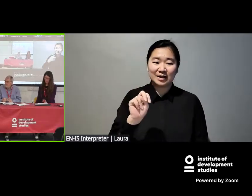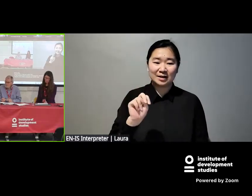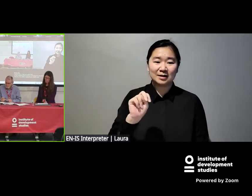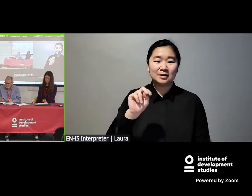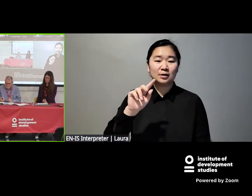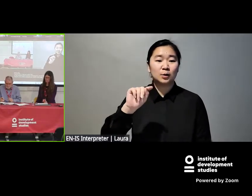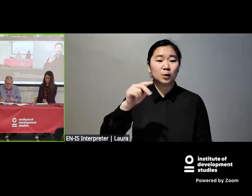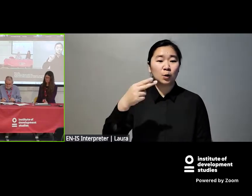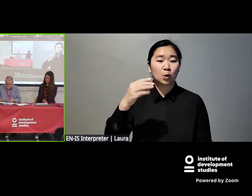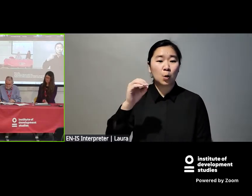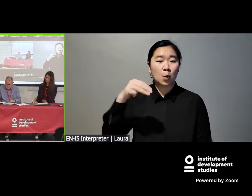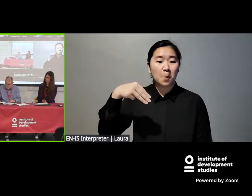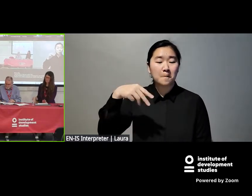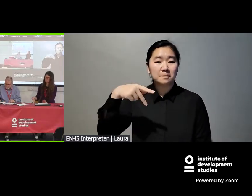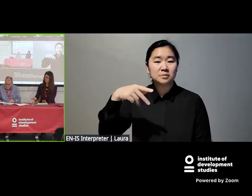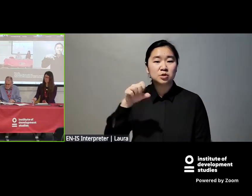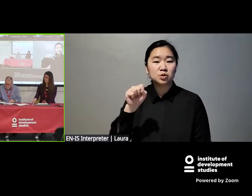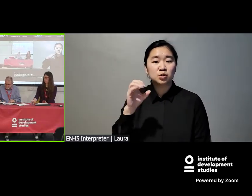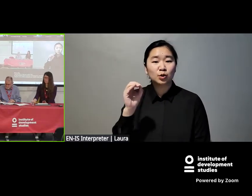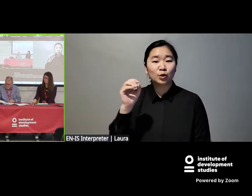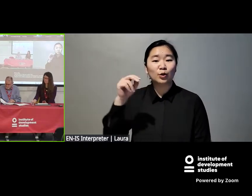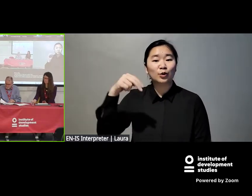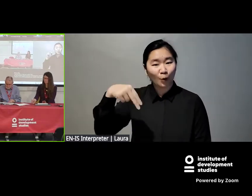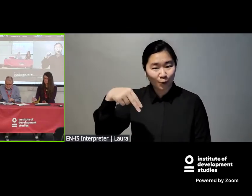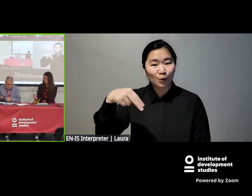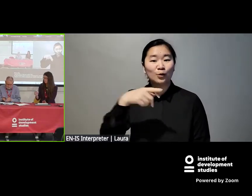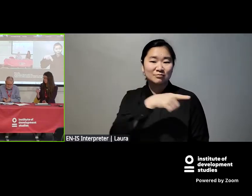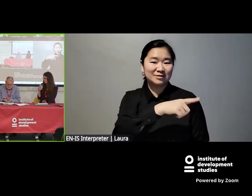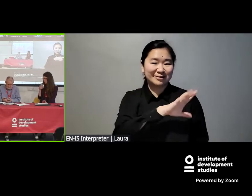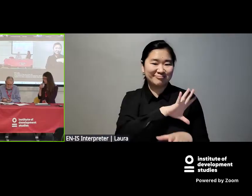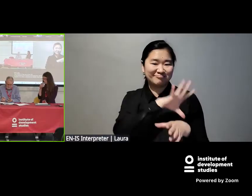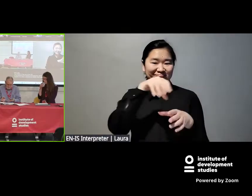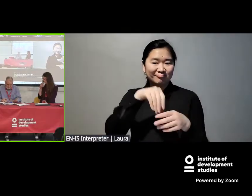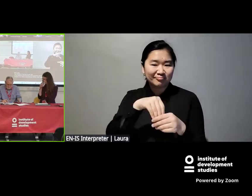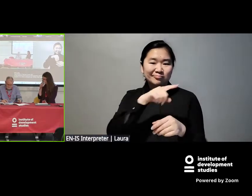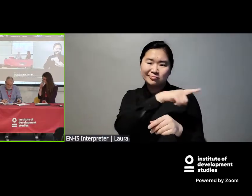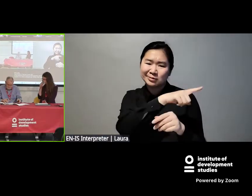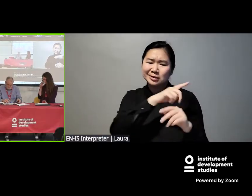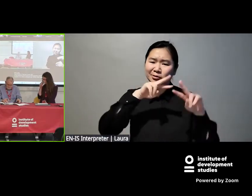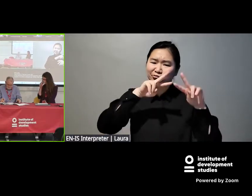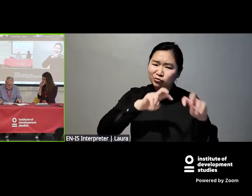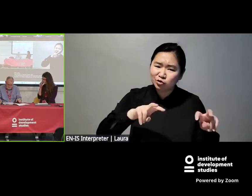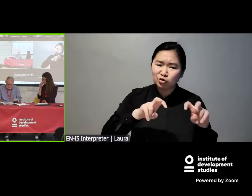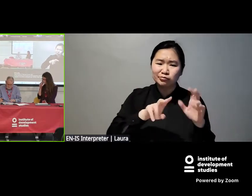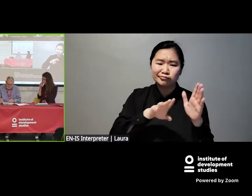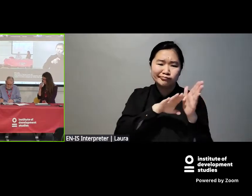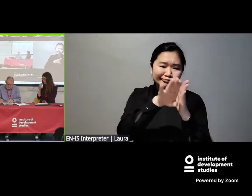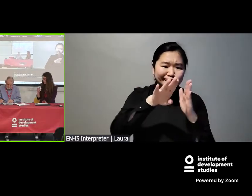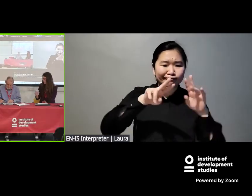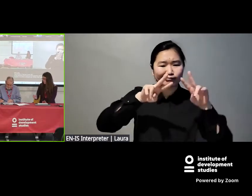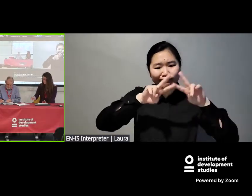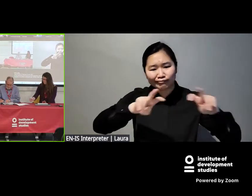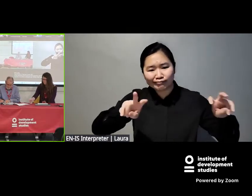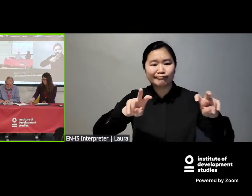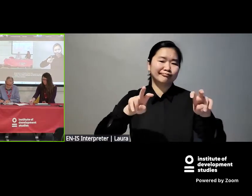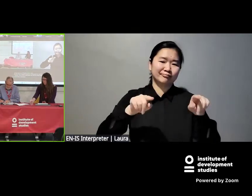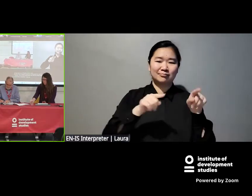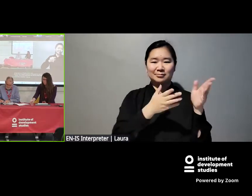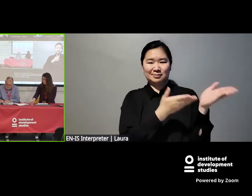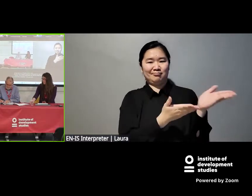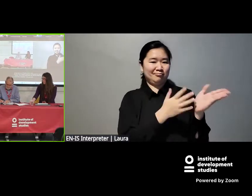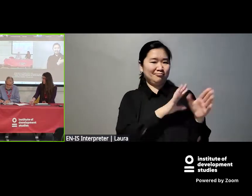opening remarks. Both of you set the bar very high, and I'll try my best to keep the same energy as I introduce this issue